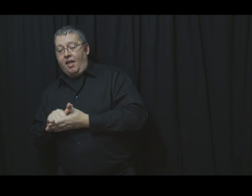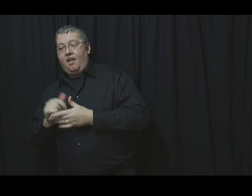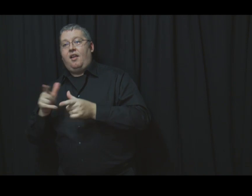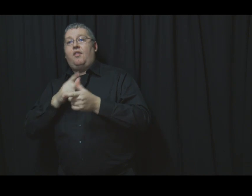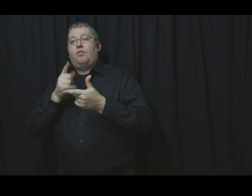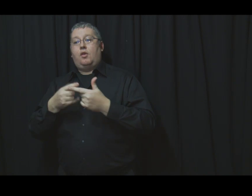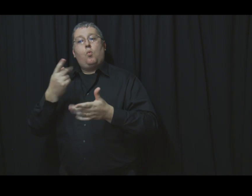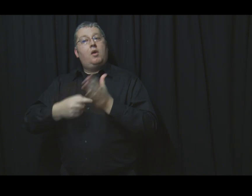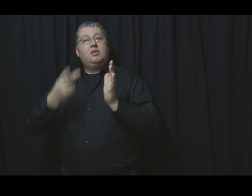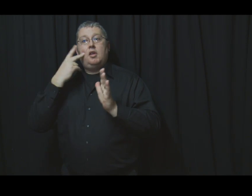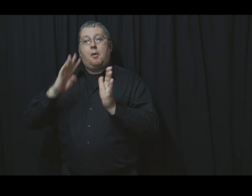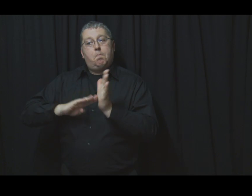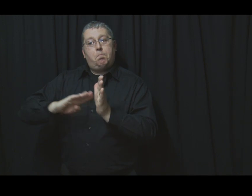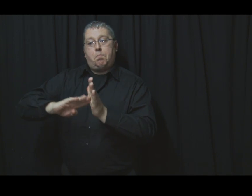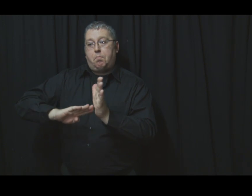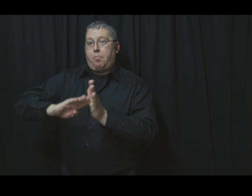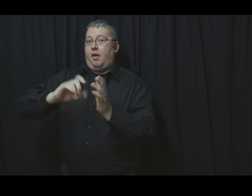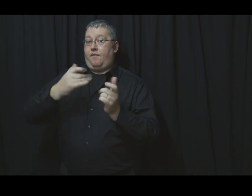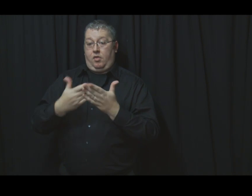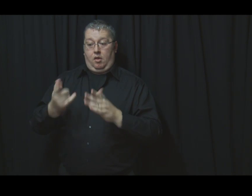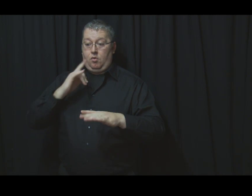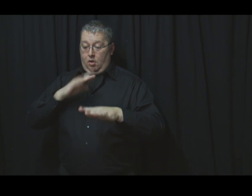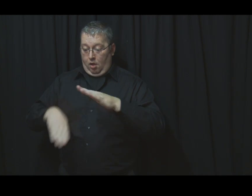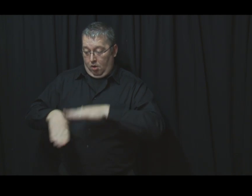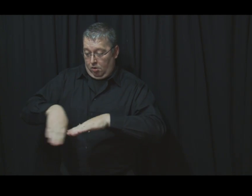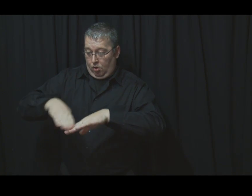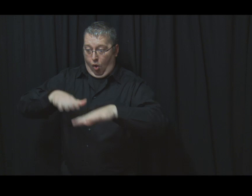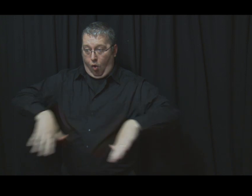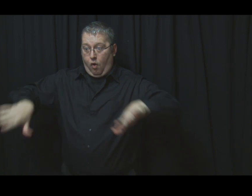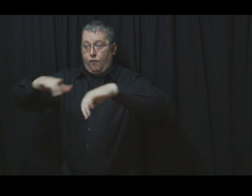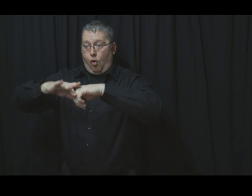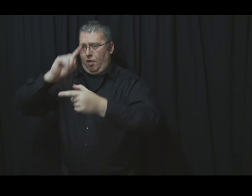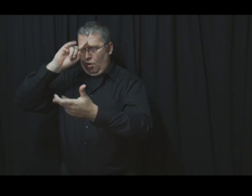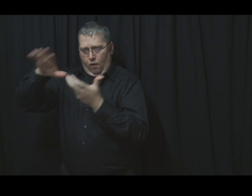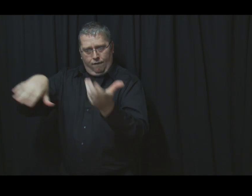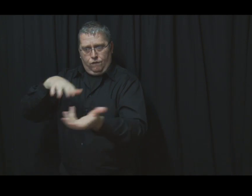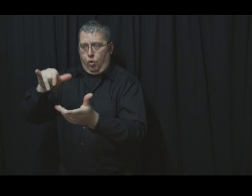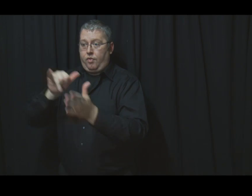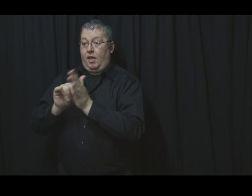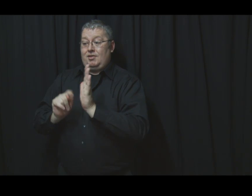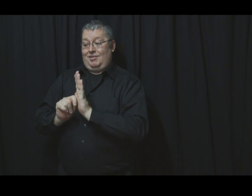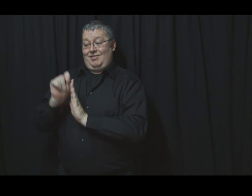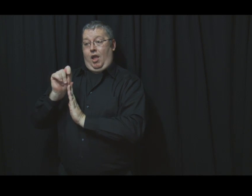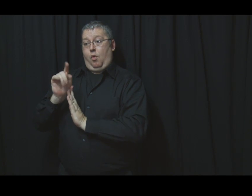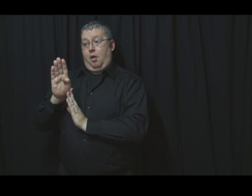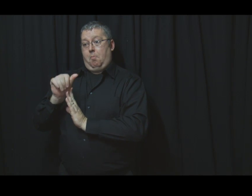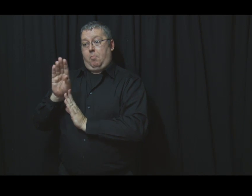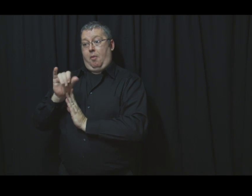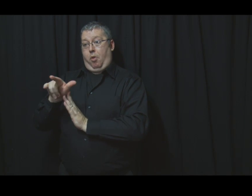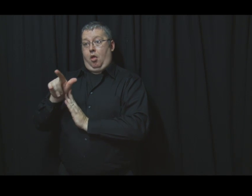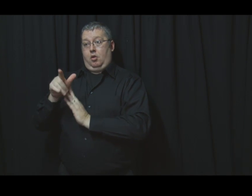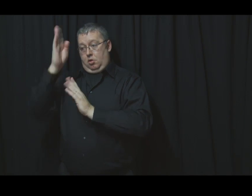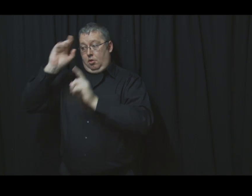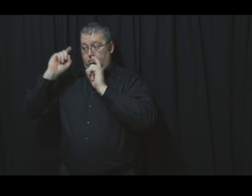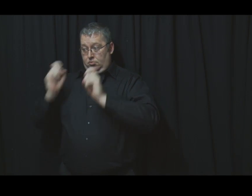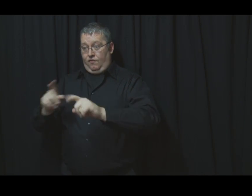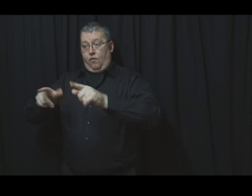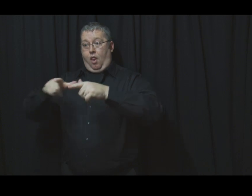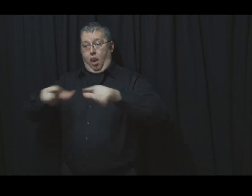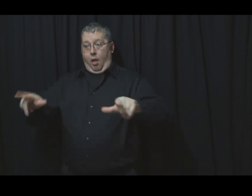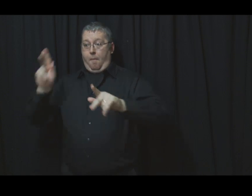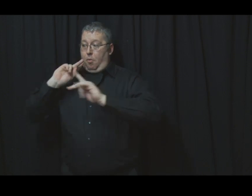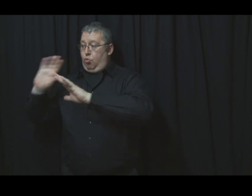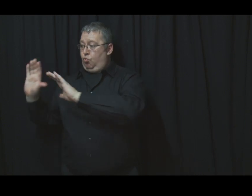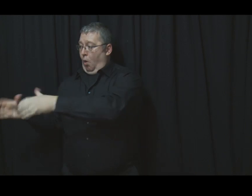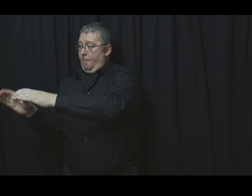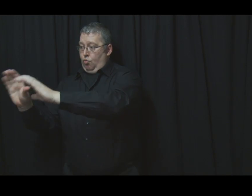Billions of dead things buried in rock layers laid down by water all over the earth. Confusion, the Tower of Babel. God gave different languages, so you get different people groups.